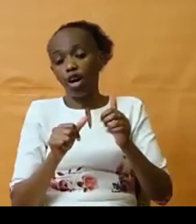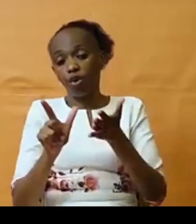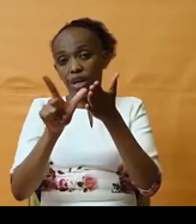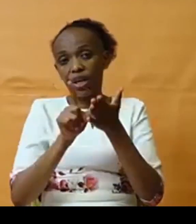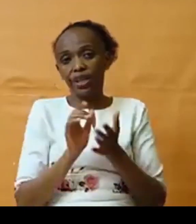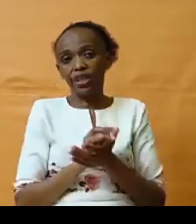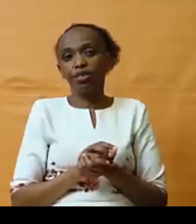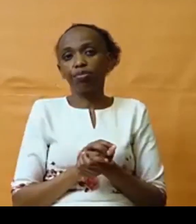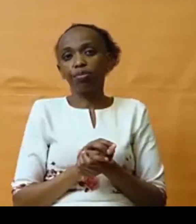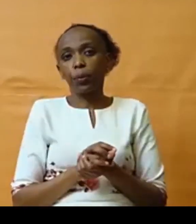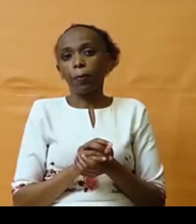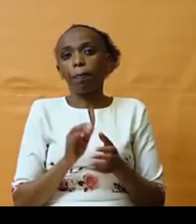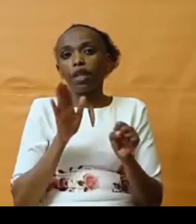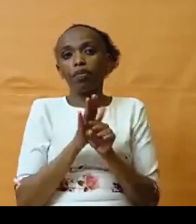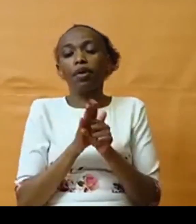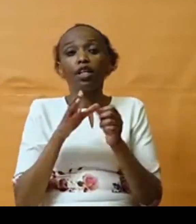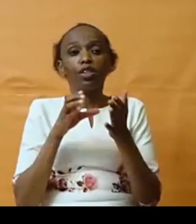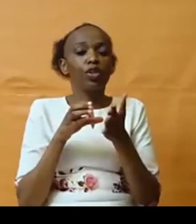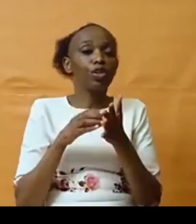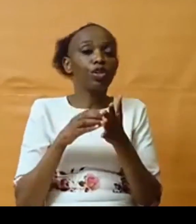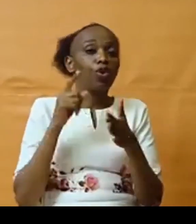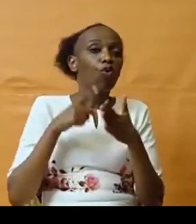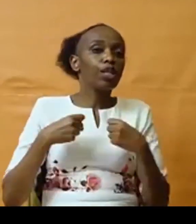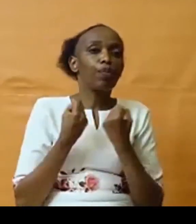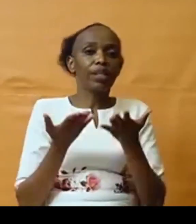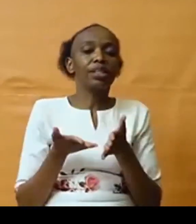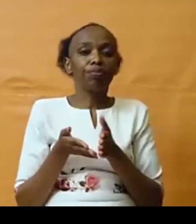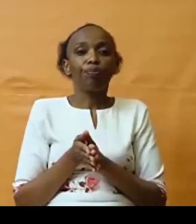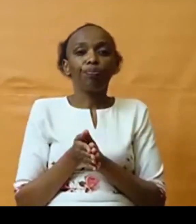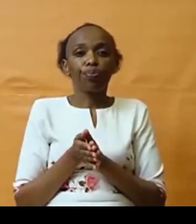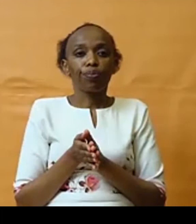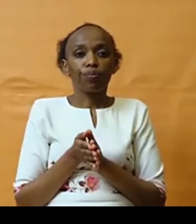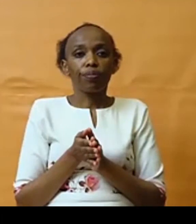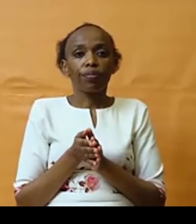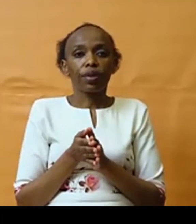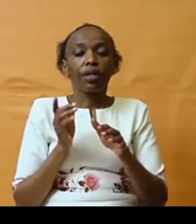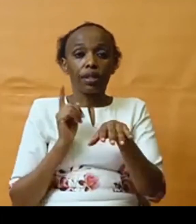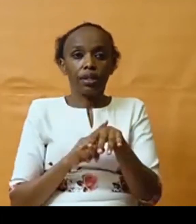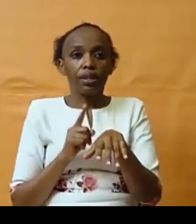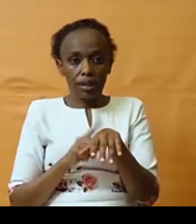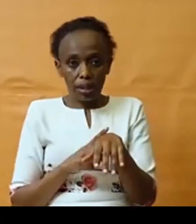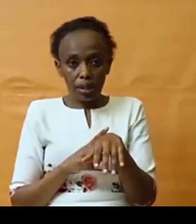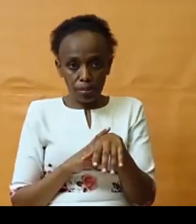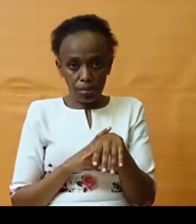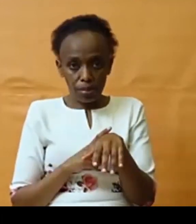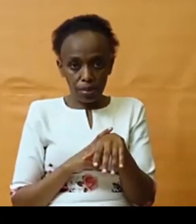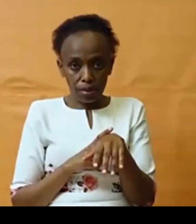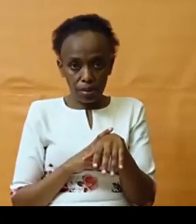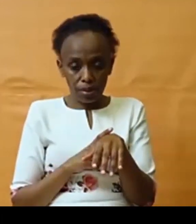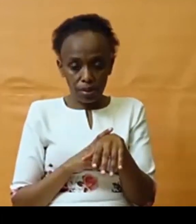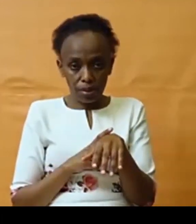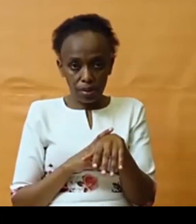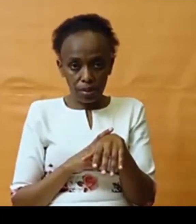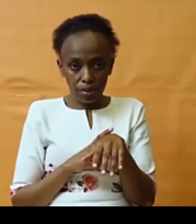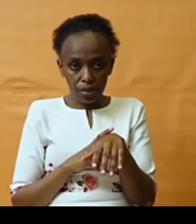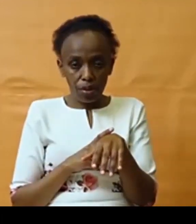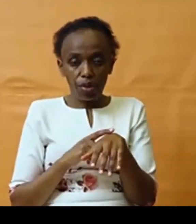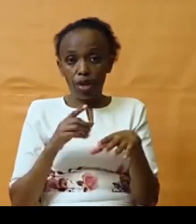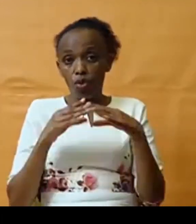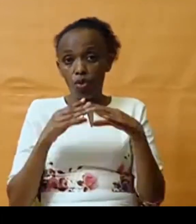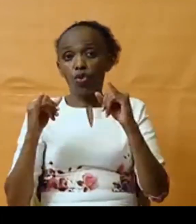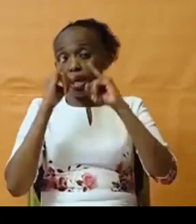debt. In most cases, what happens is that when sovereigns go to